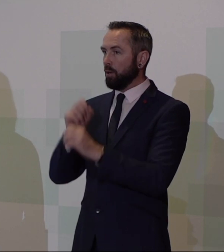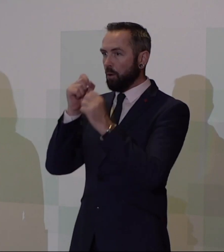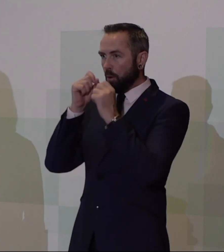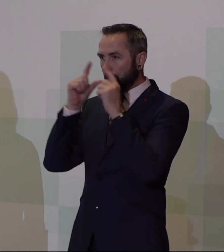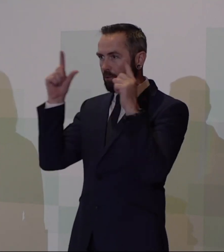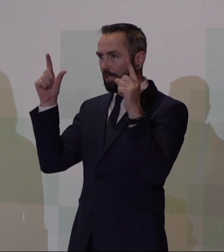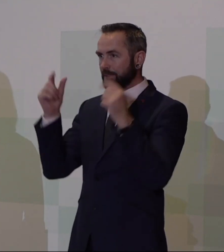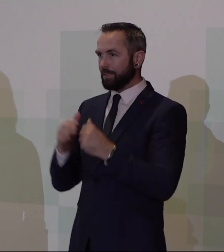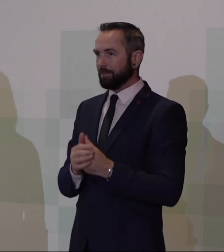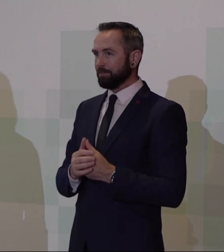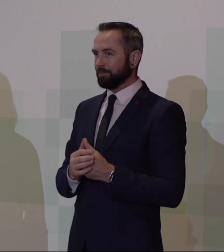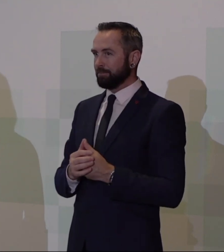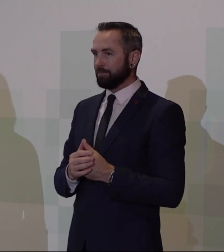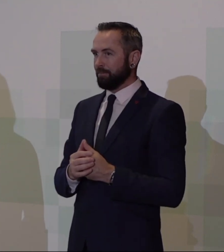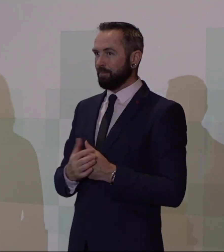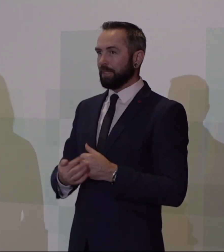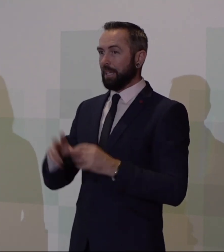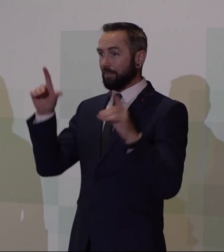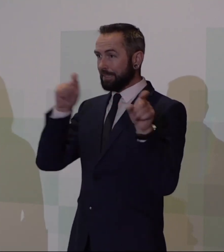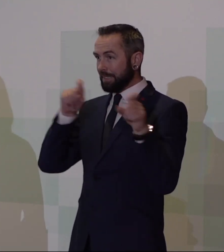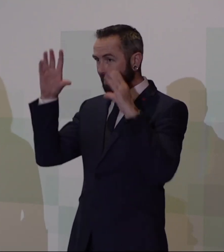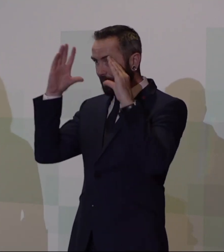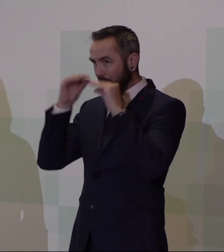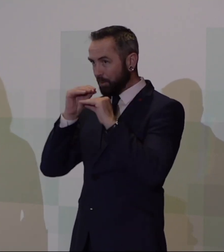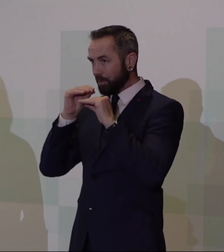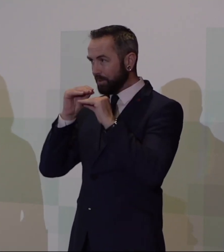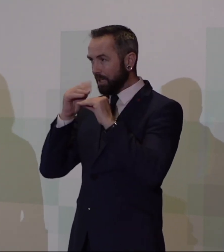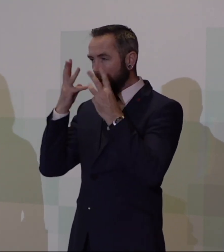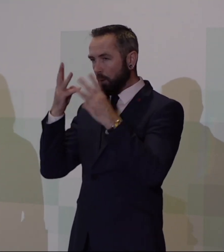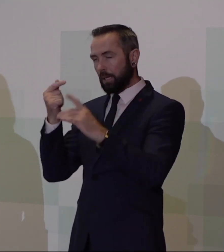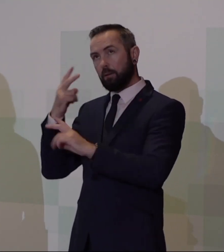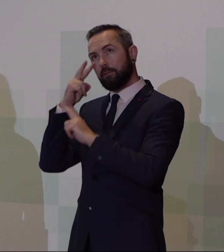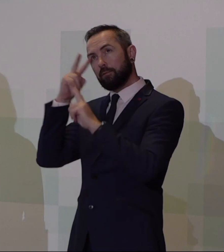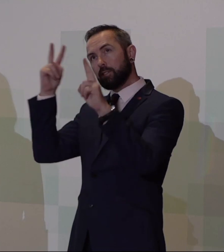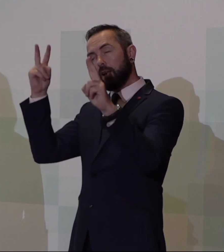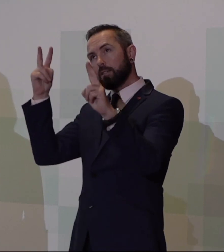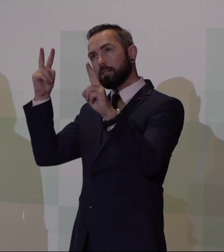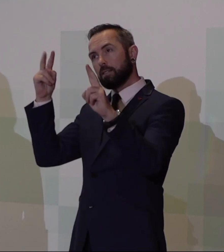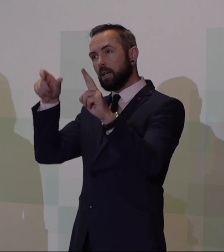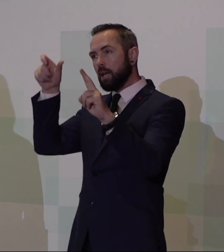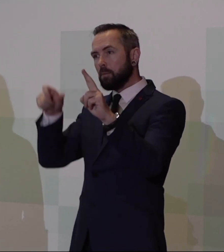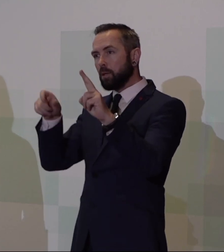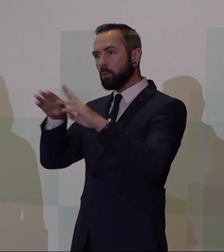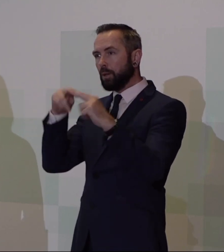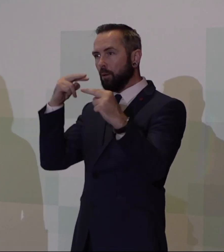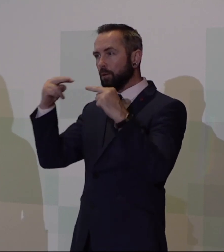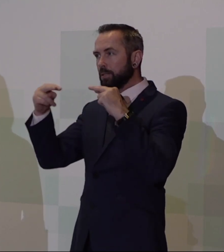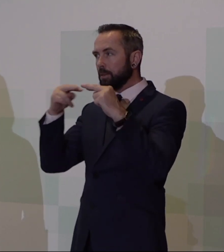eyes. If your eyes are still closed, I want you to visualize a person with